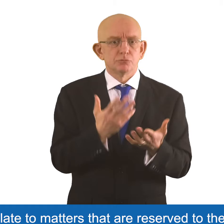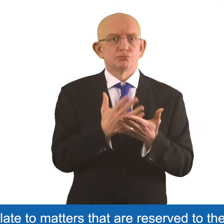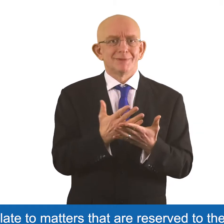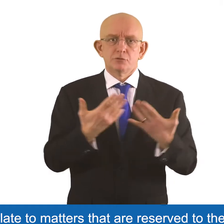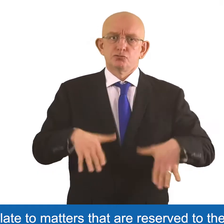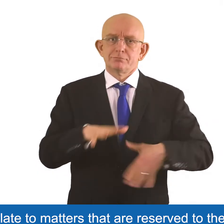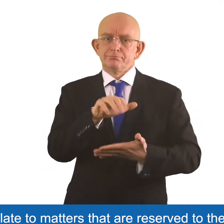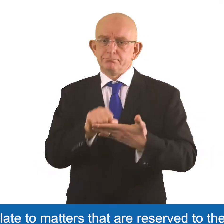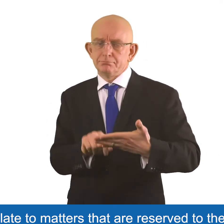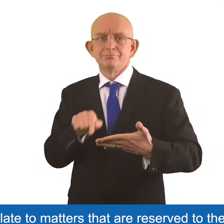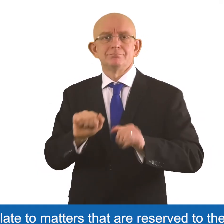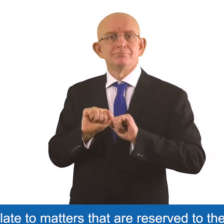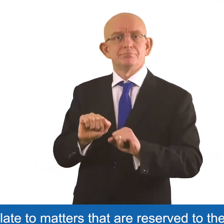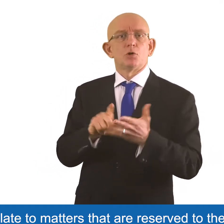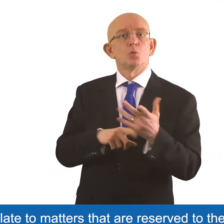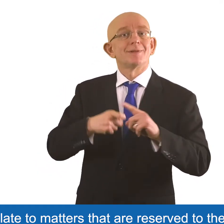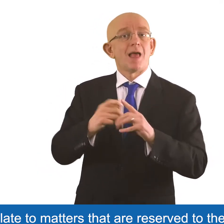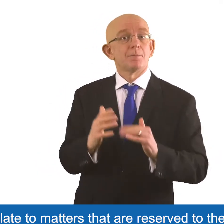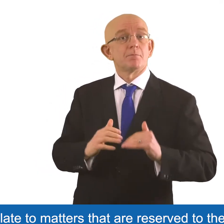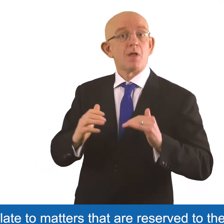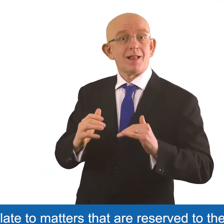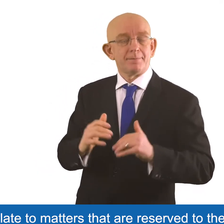are reserved to the UK Parliament.